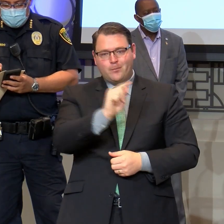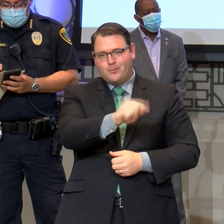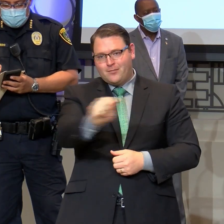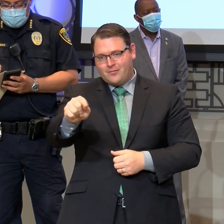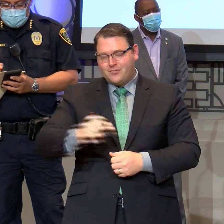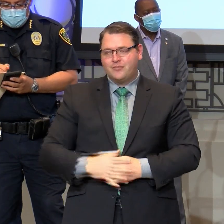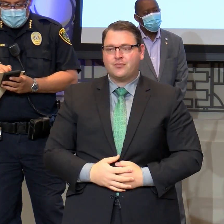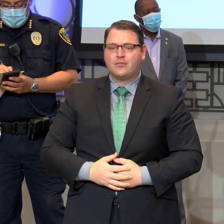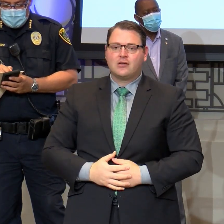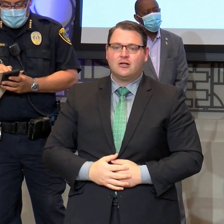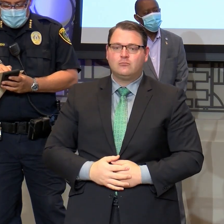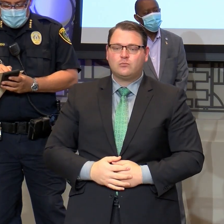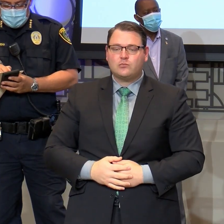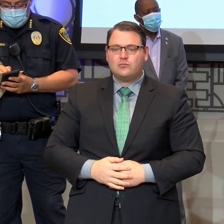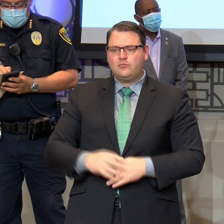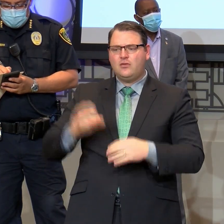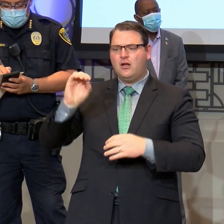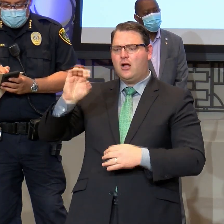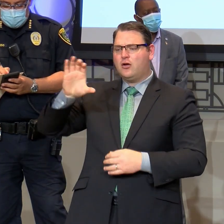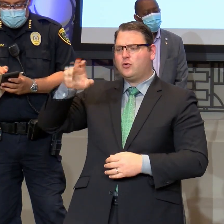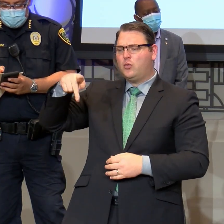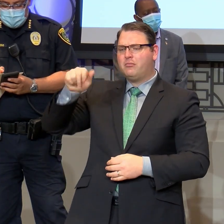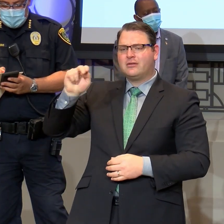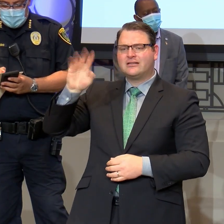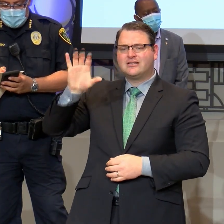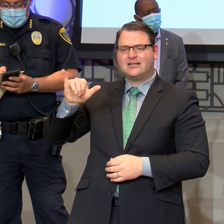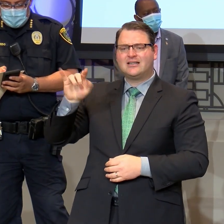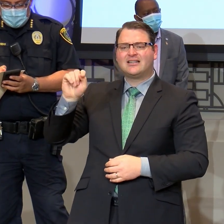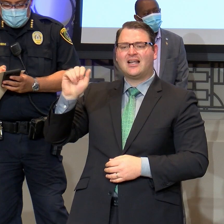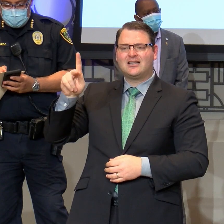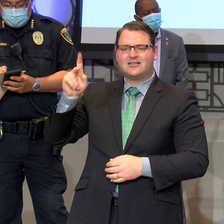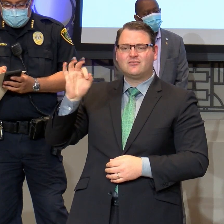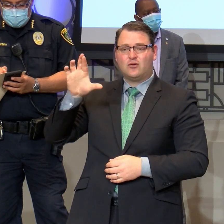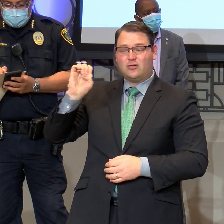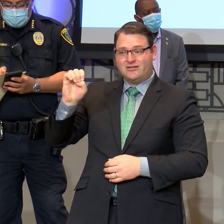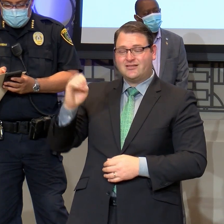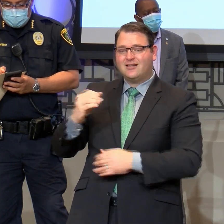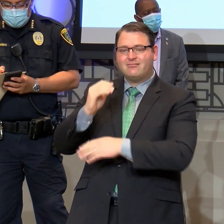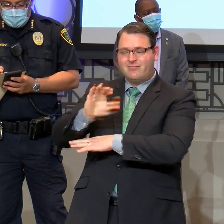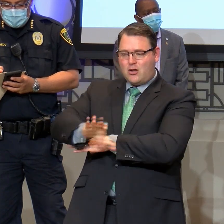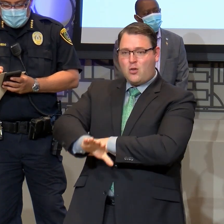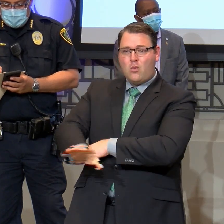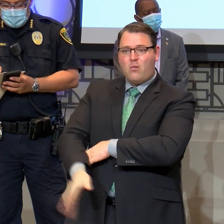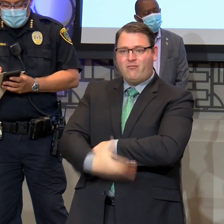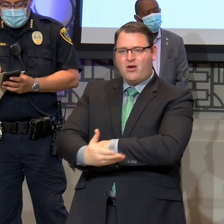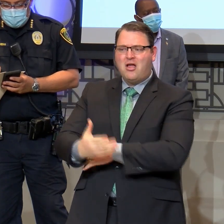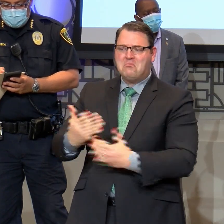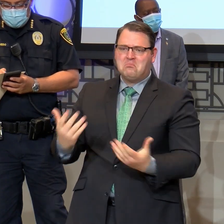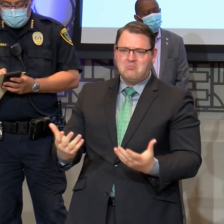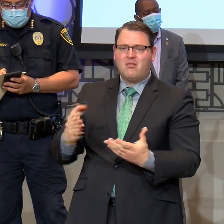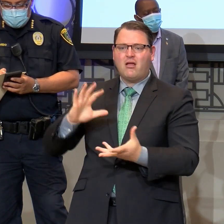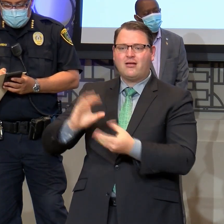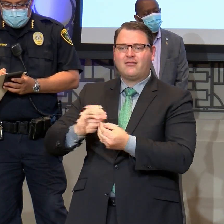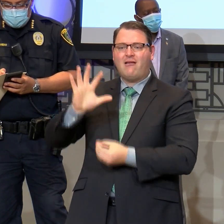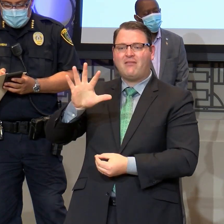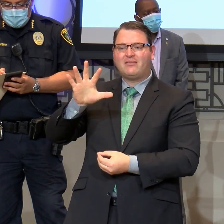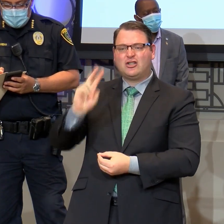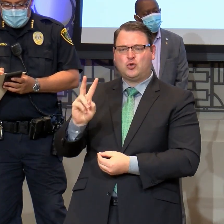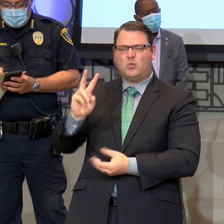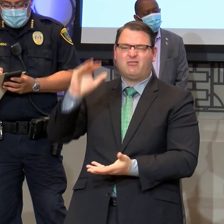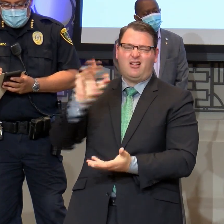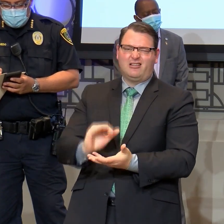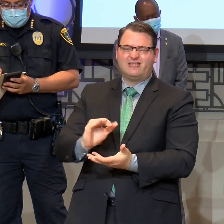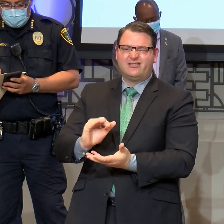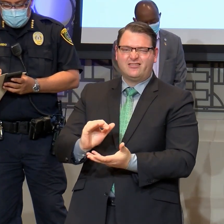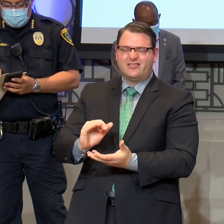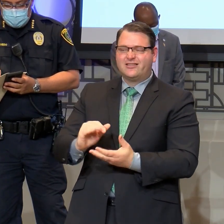The occupancy task force, we had a slower night last night. We have 52 complaints